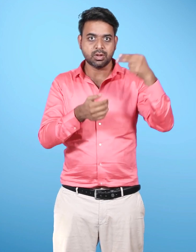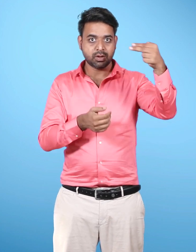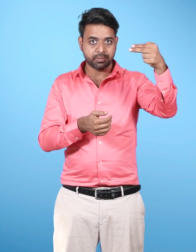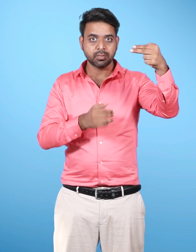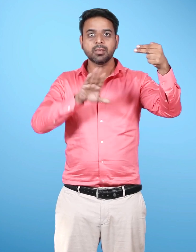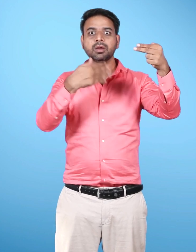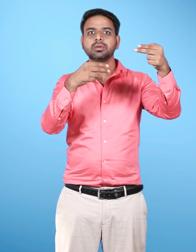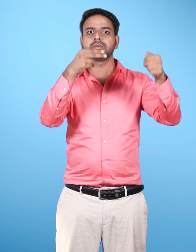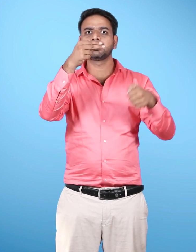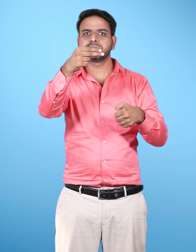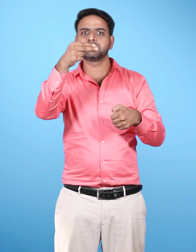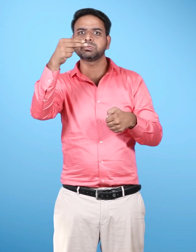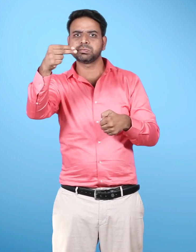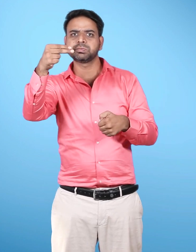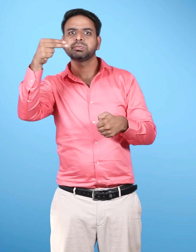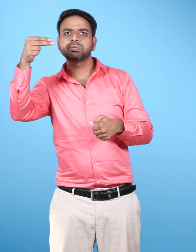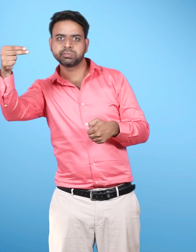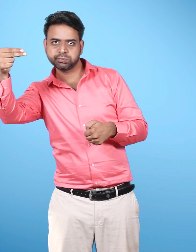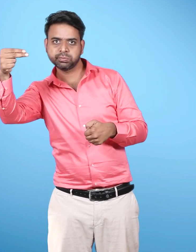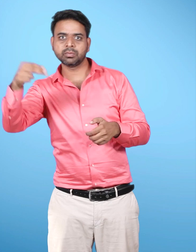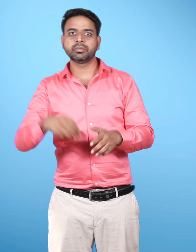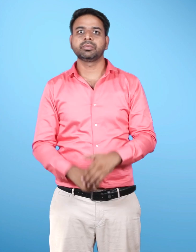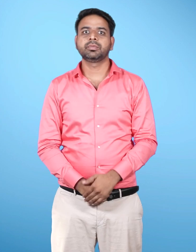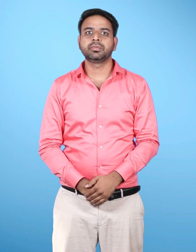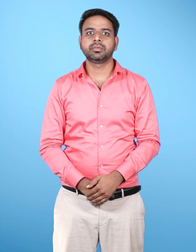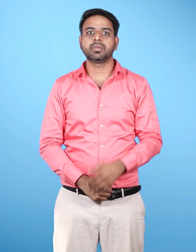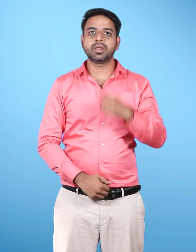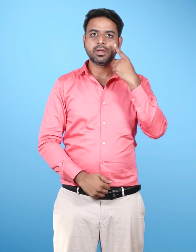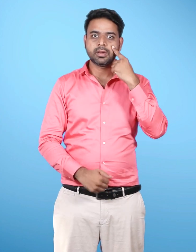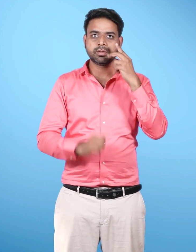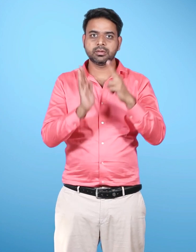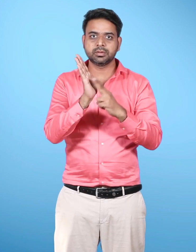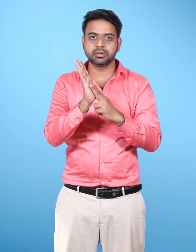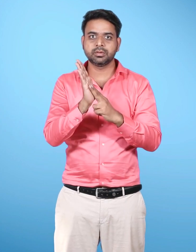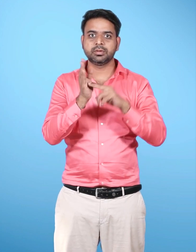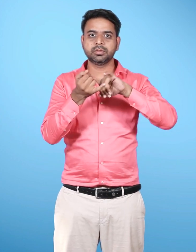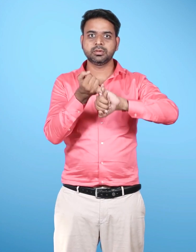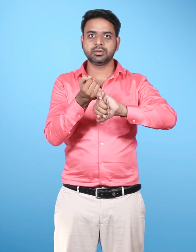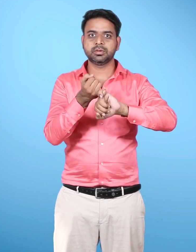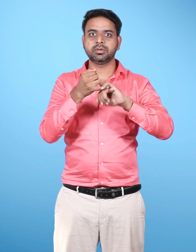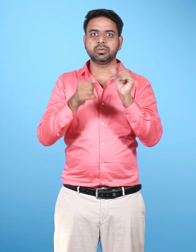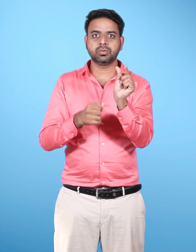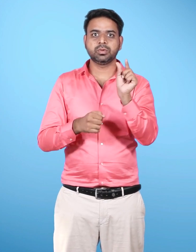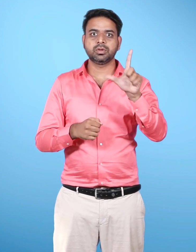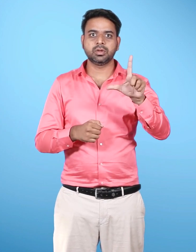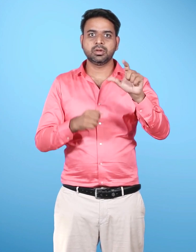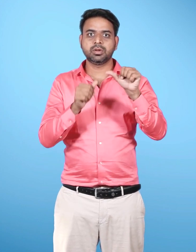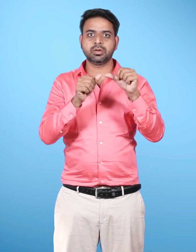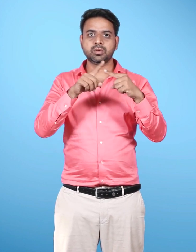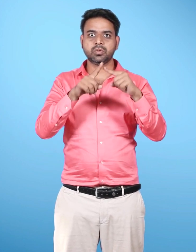blank 1, blank 2, blank 3. Insulator: blank 1, blank 2,